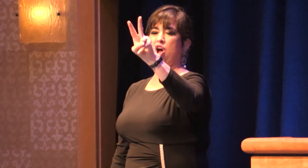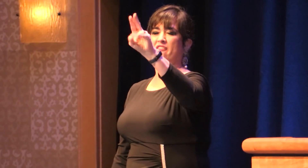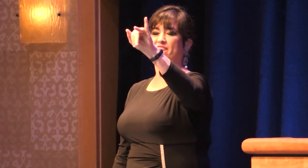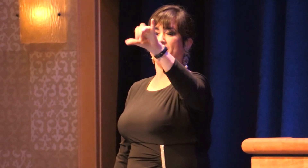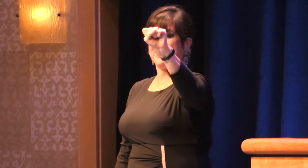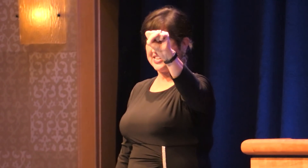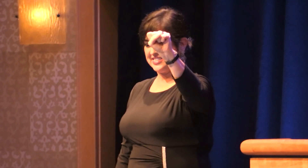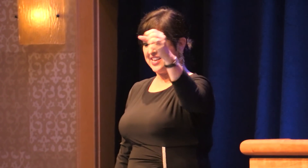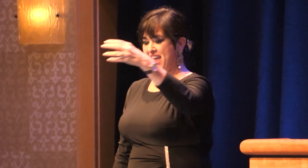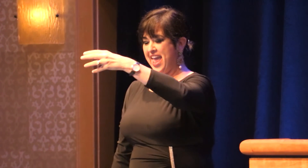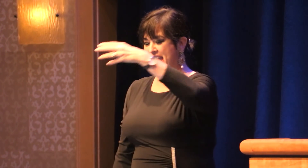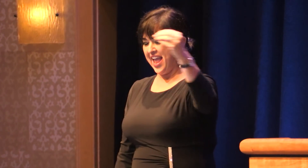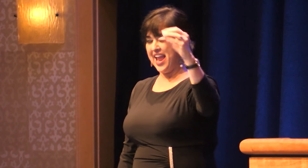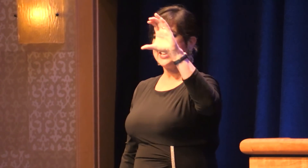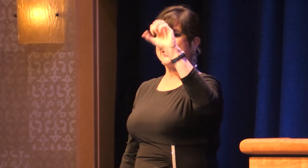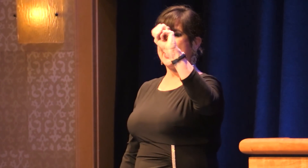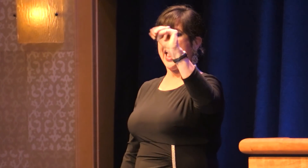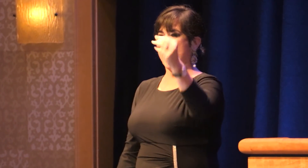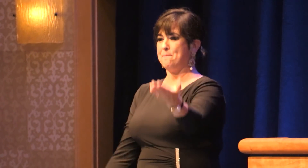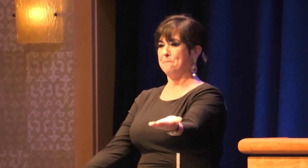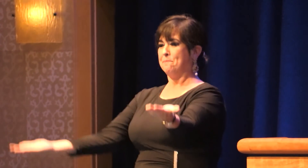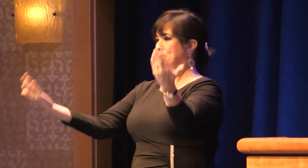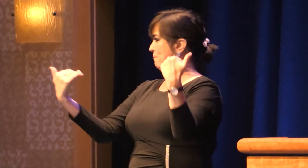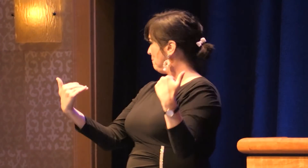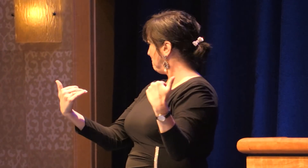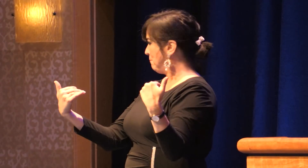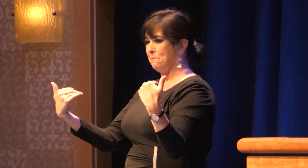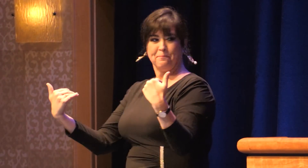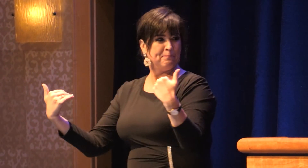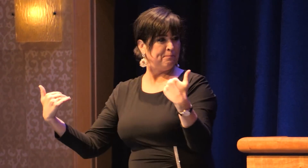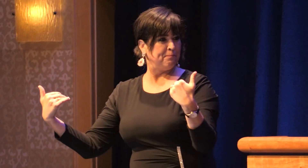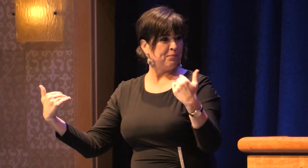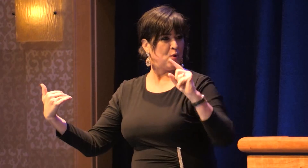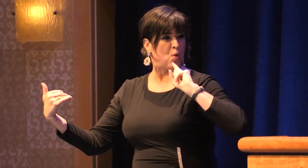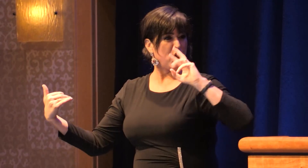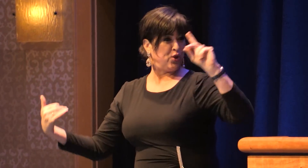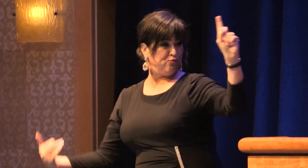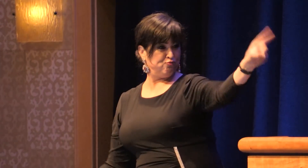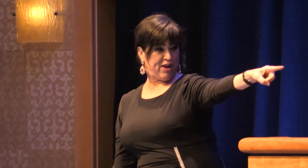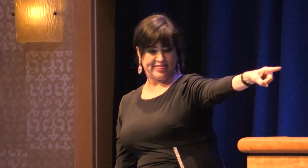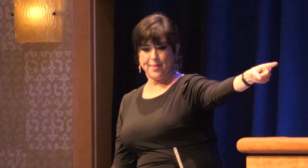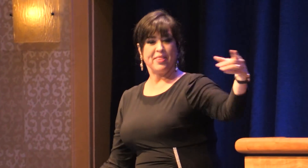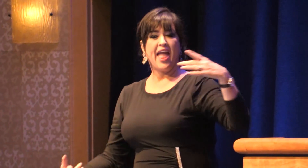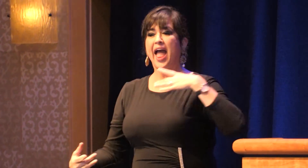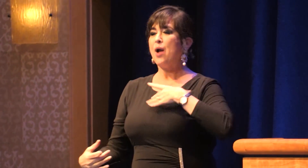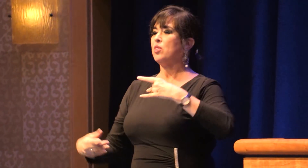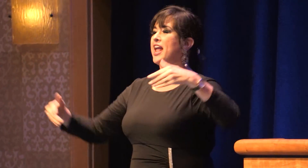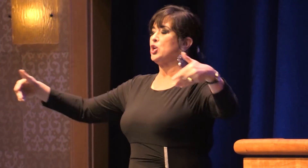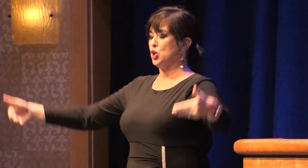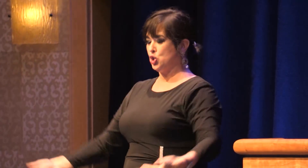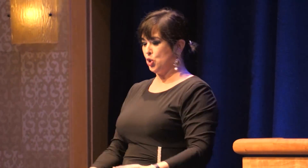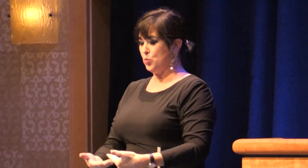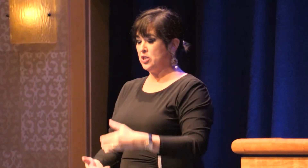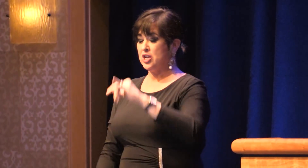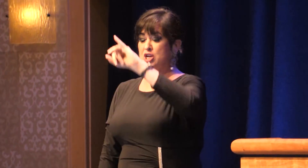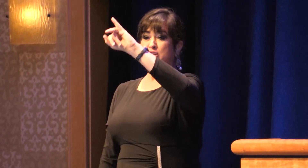would like to welcome Jarvis Grinstaff and CM Borislawski to the stage. Jarvis, there you